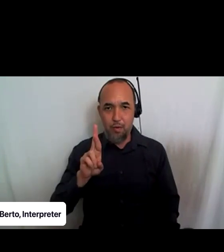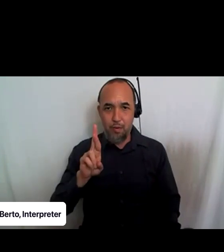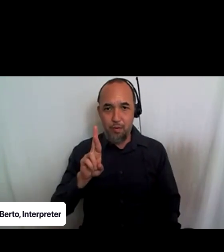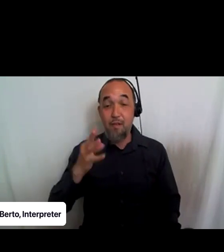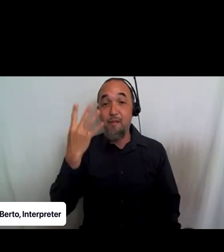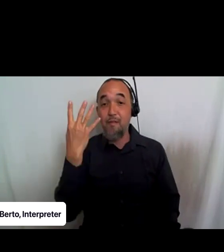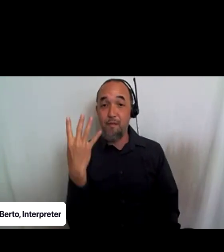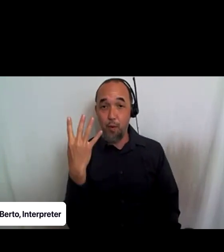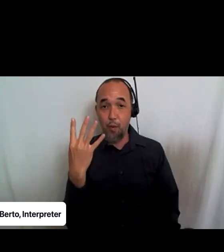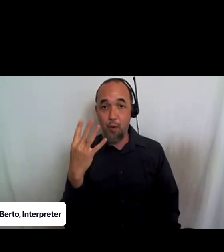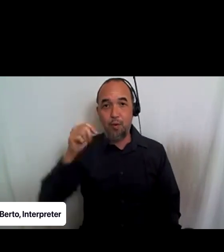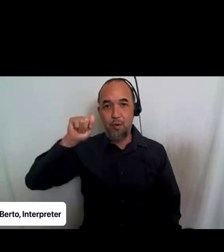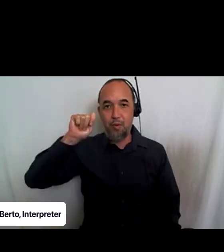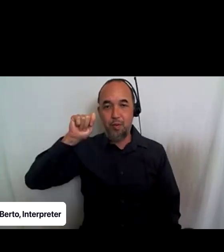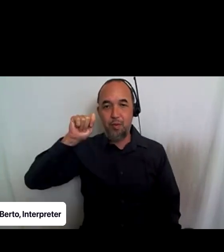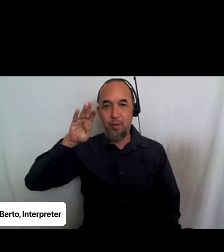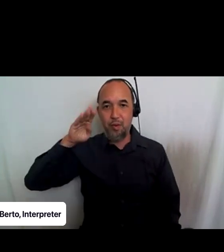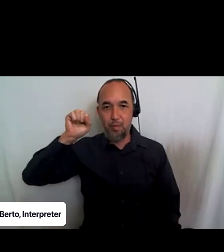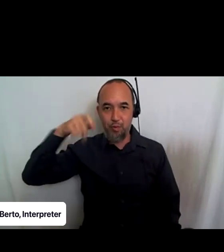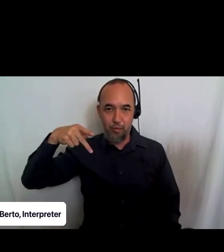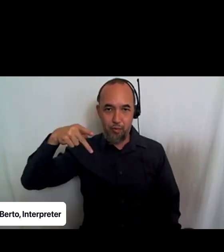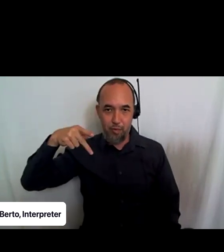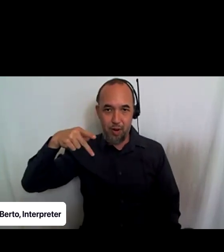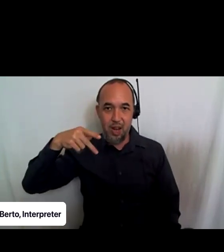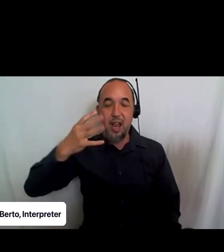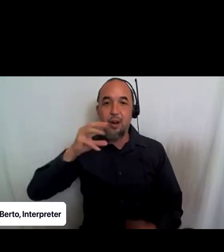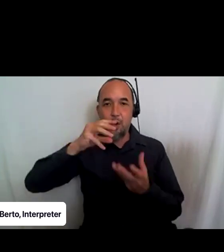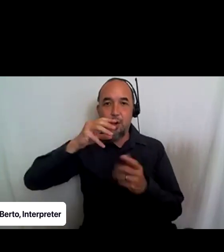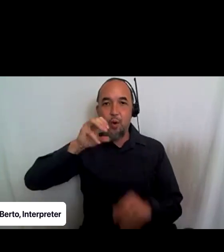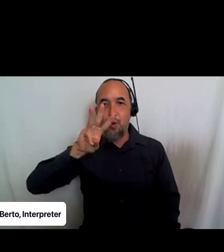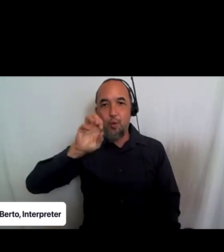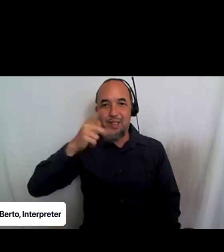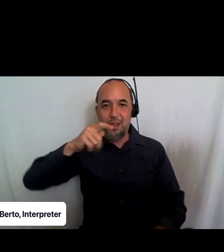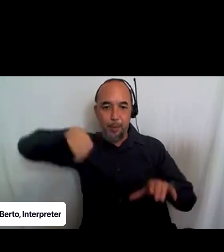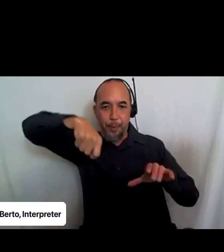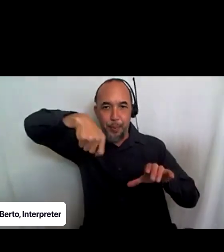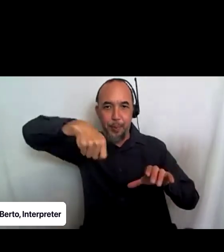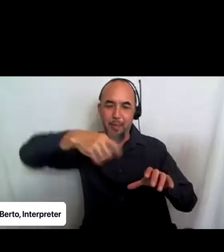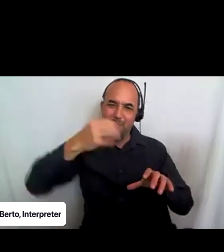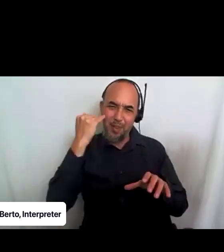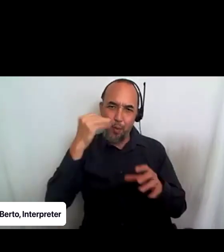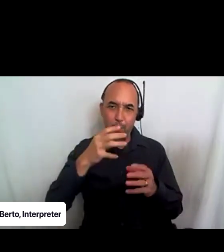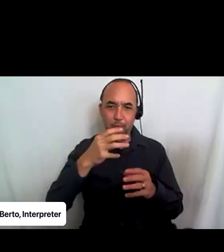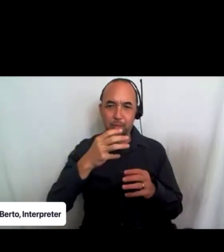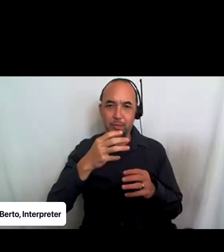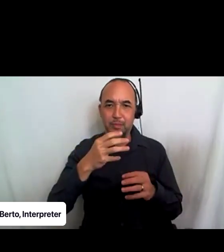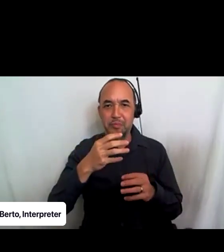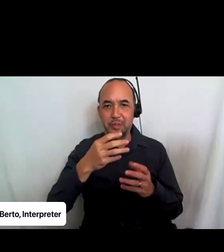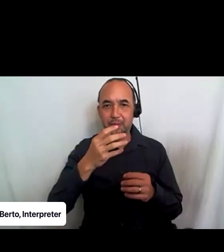hear me, 4 tablespoons of flour and a whisk, and you're gonna want to whisk that immediately. Okay? So add in